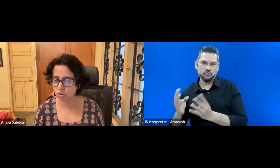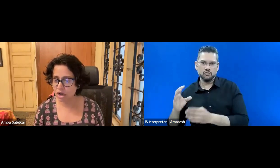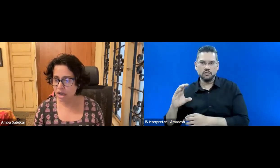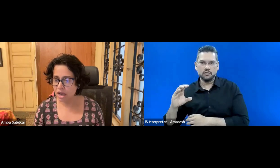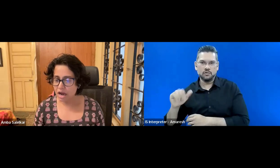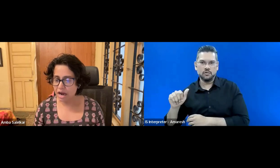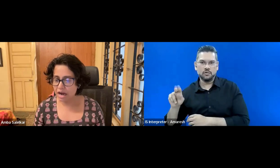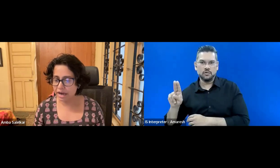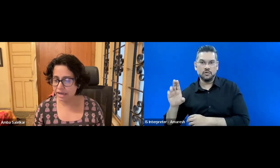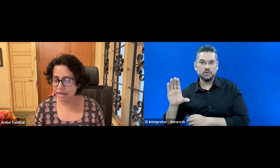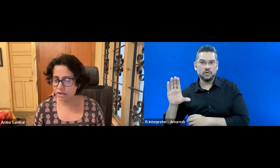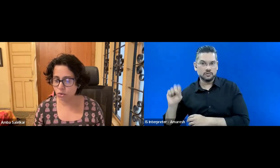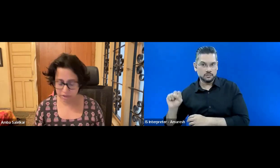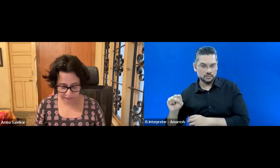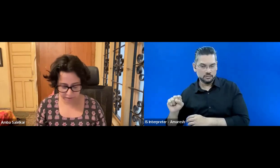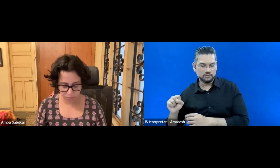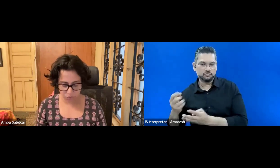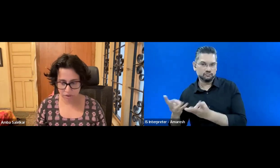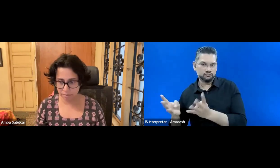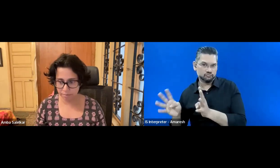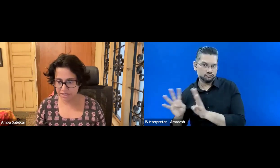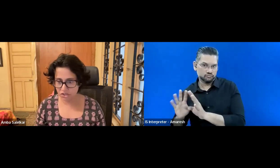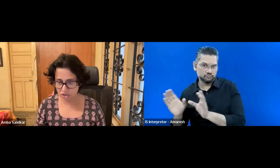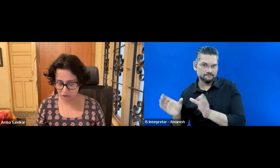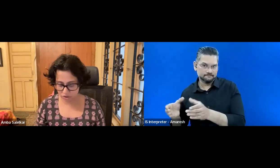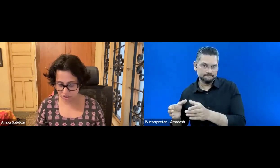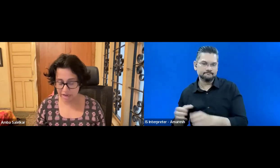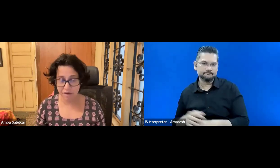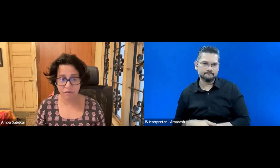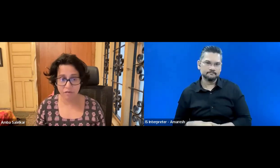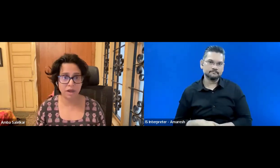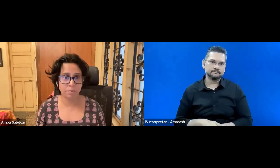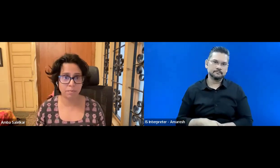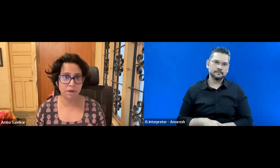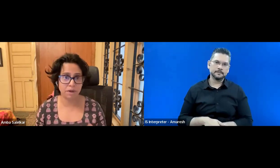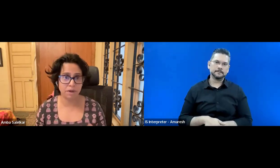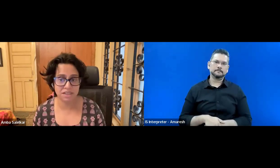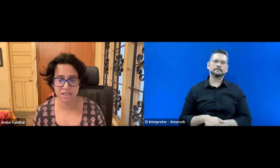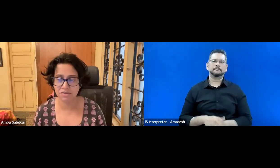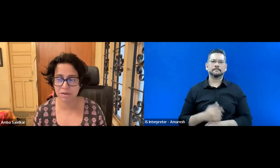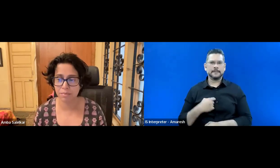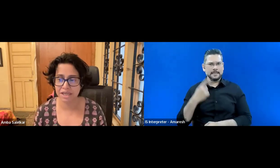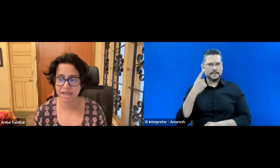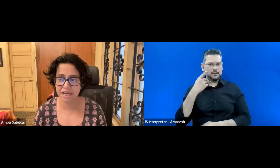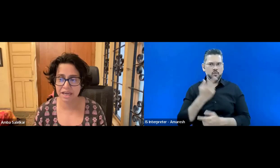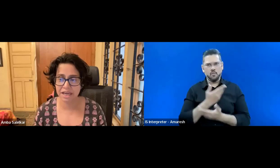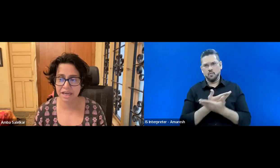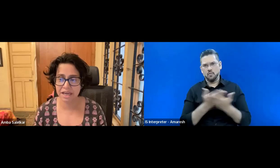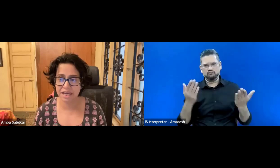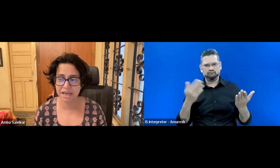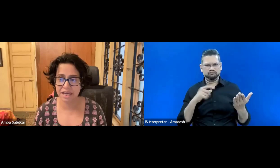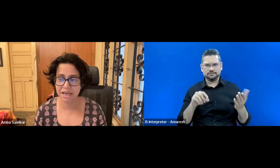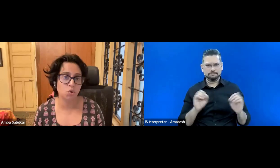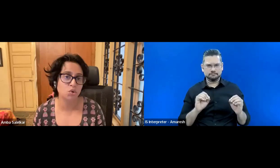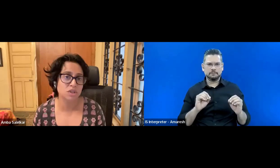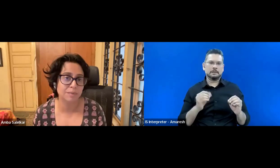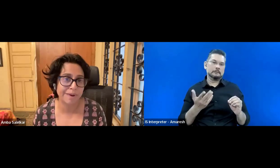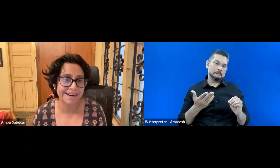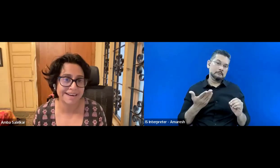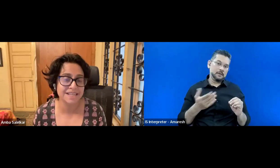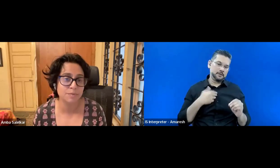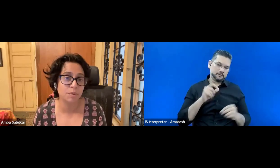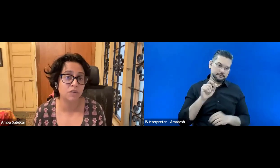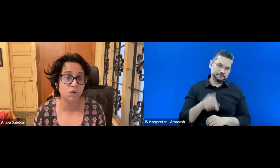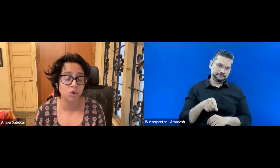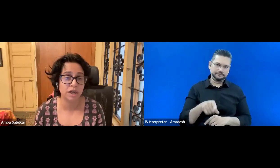information to. I don't think I can put a message out to everyone, but I'm just, if somebody can, I'm just quoted